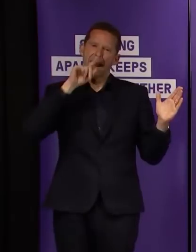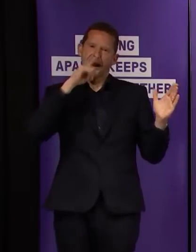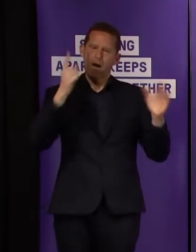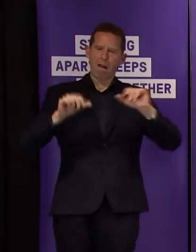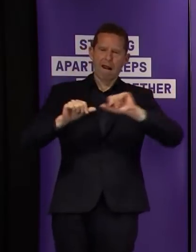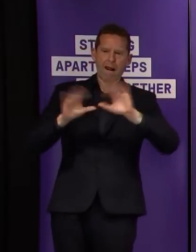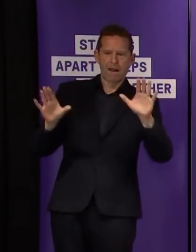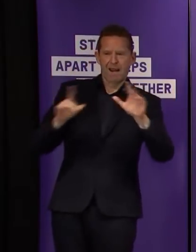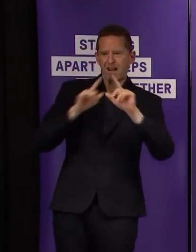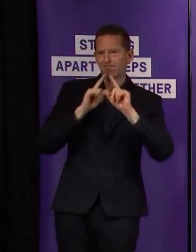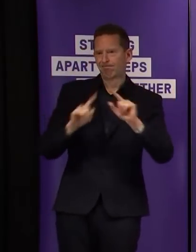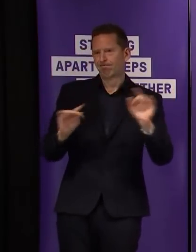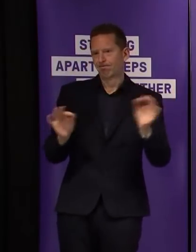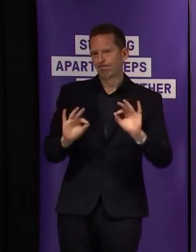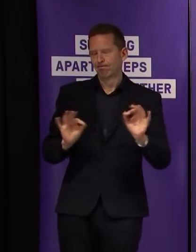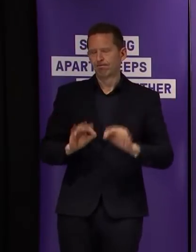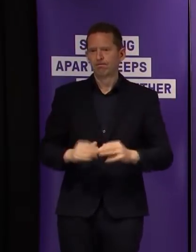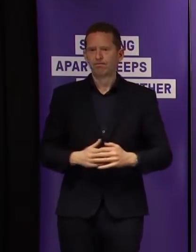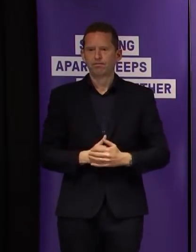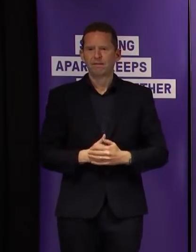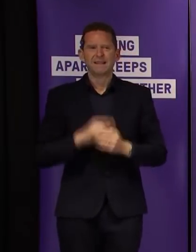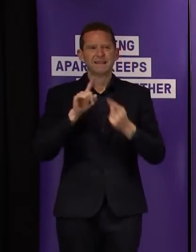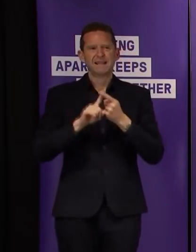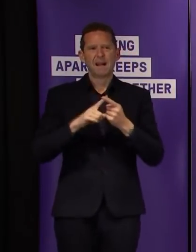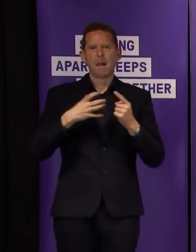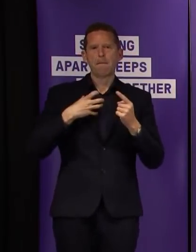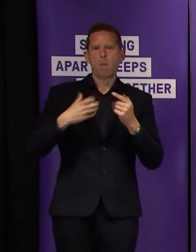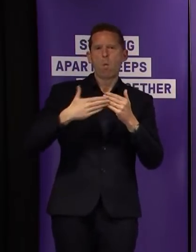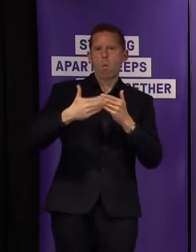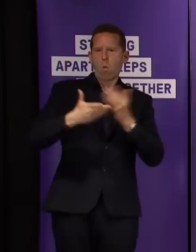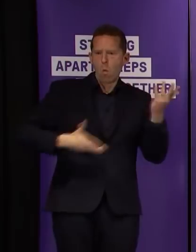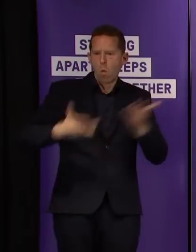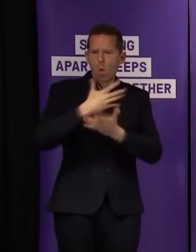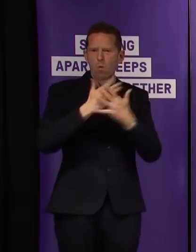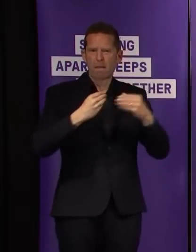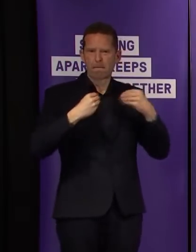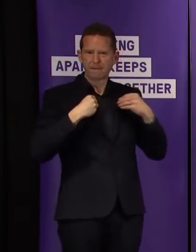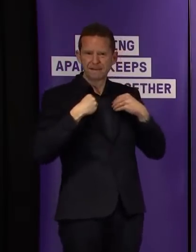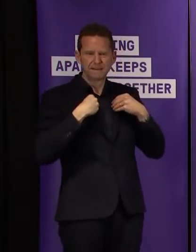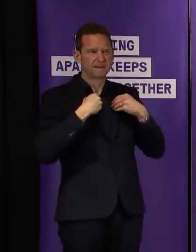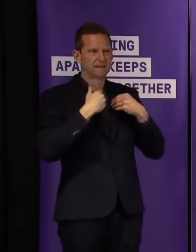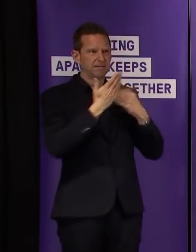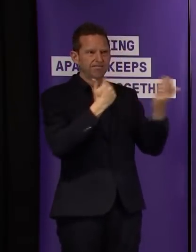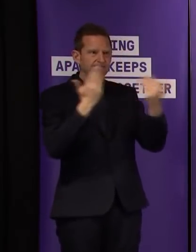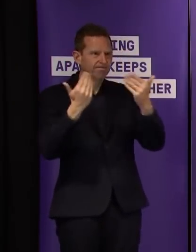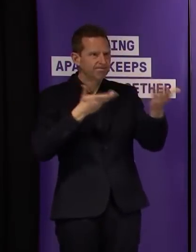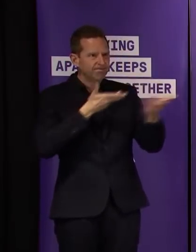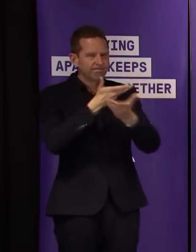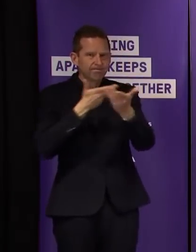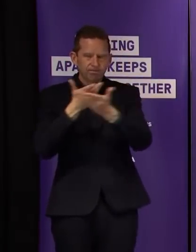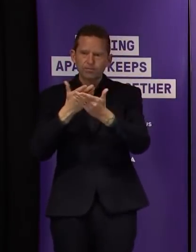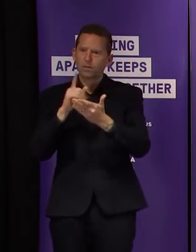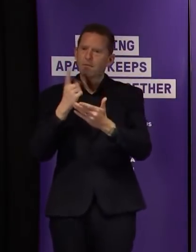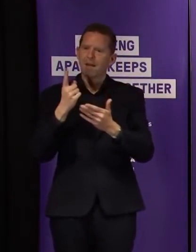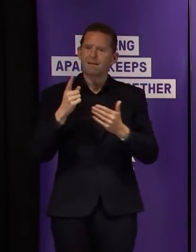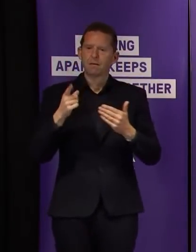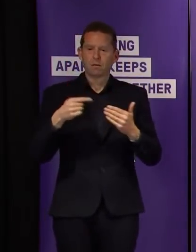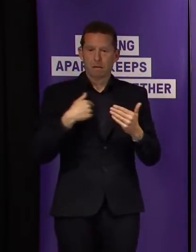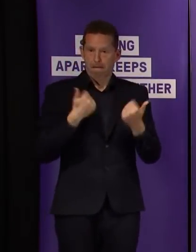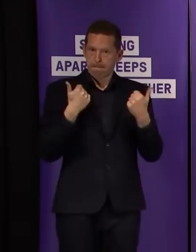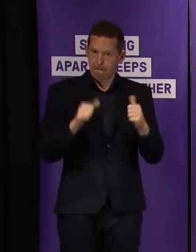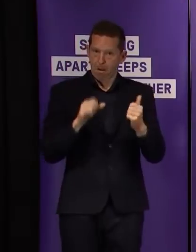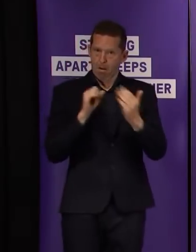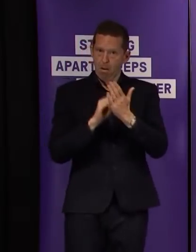definitive sense of that. There's still further consultations to be had. There's still further input. So there's some structure